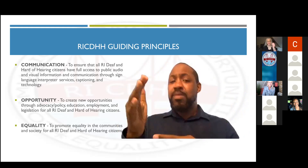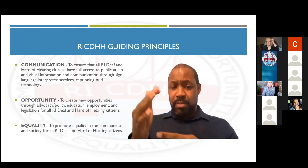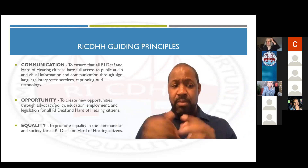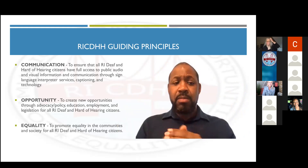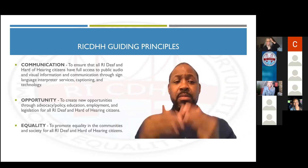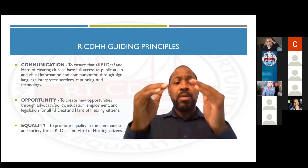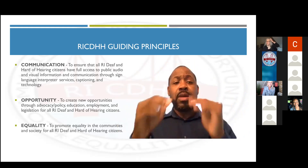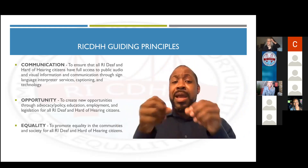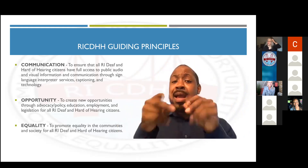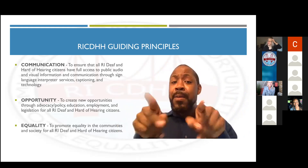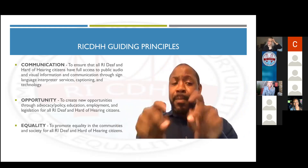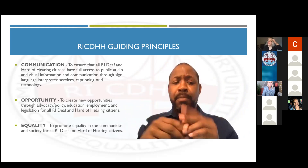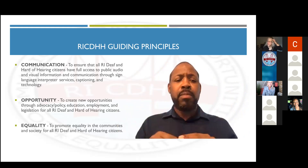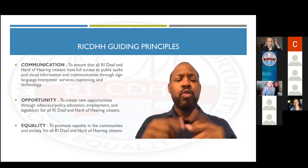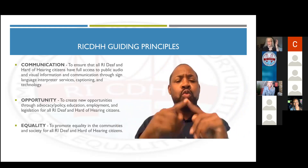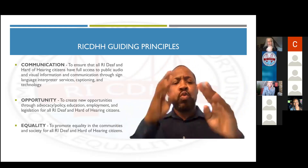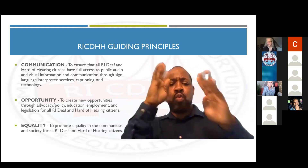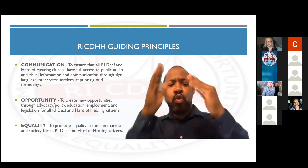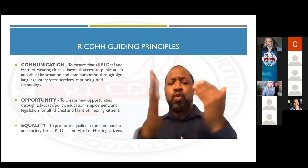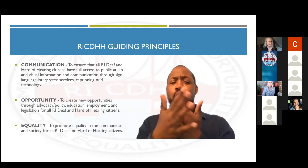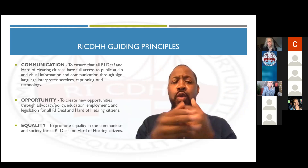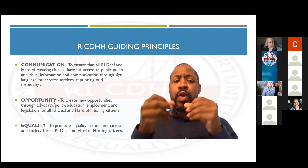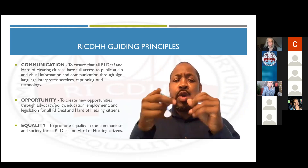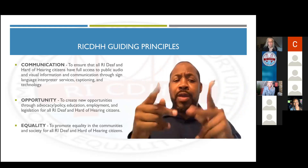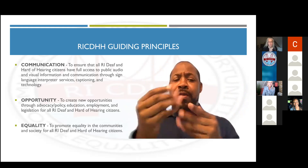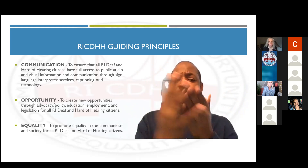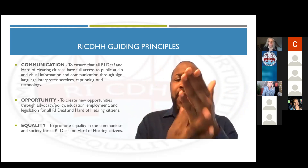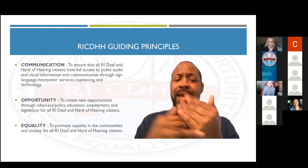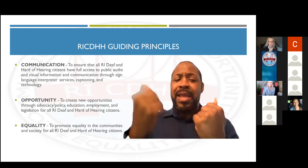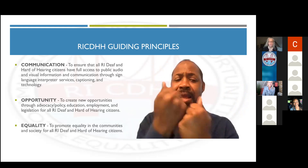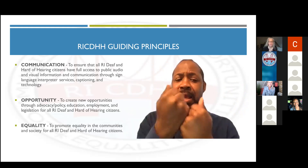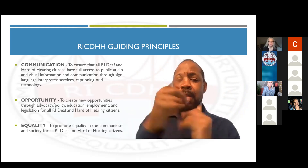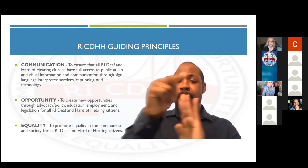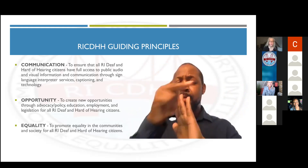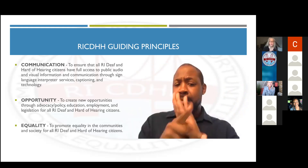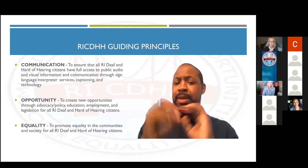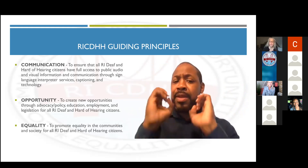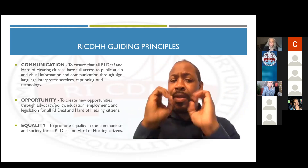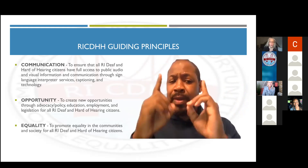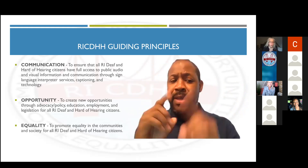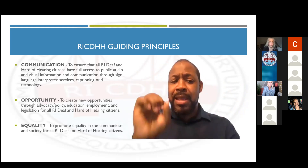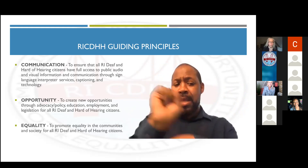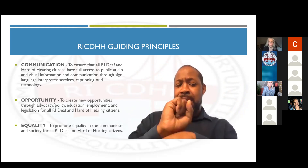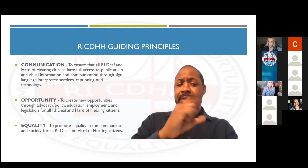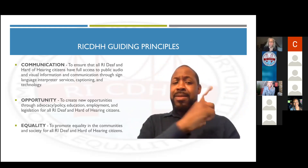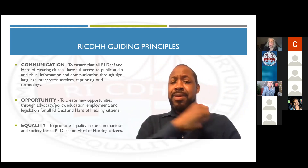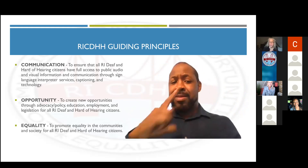And we want to make sure to ensure access and have no barriers for anybody. Opportunity to create new opportunities through advocacy